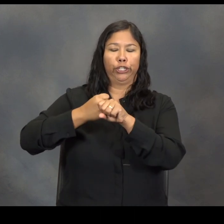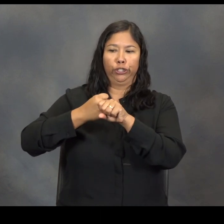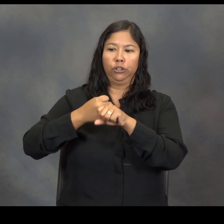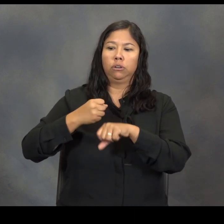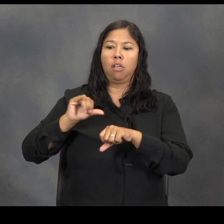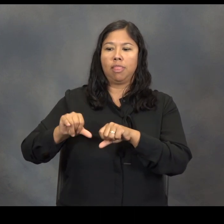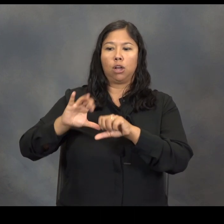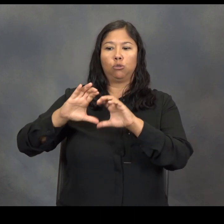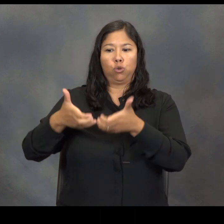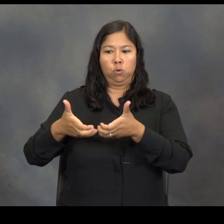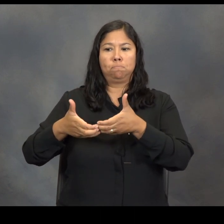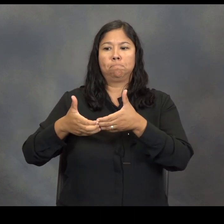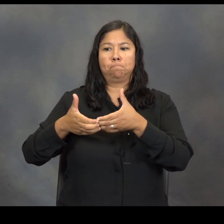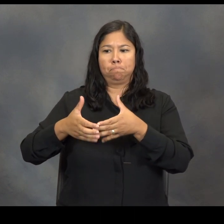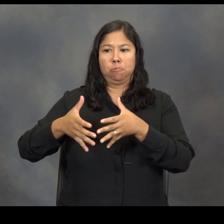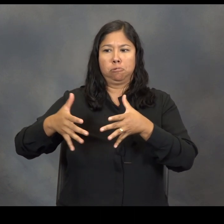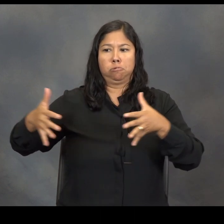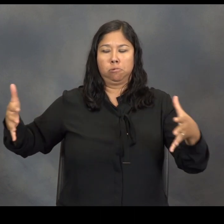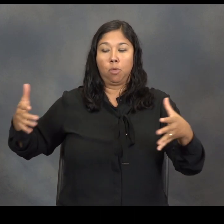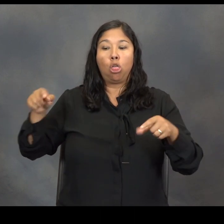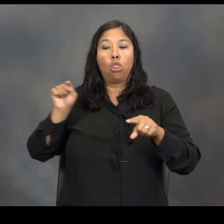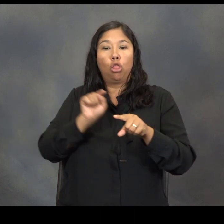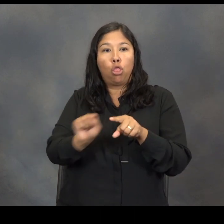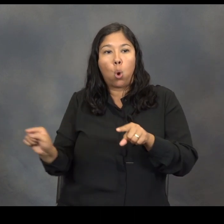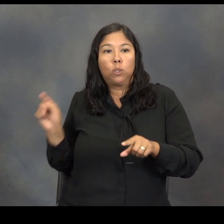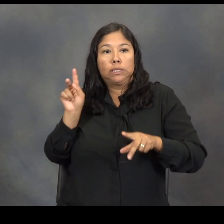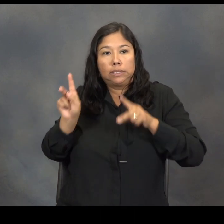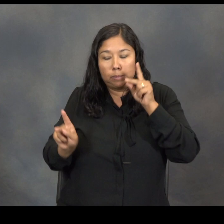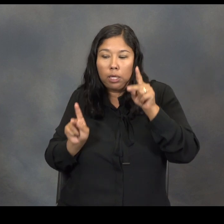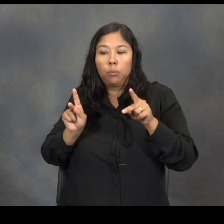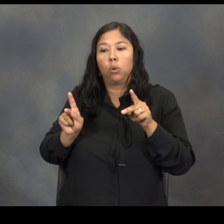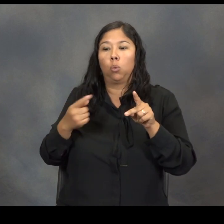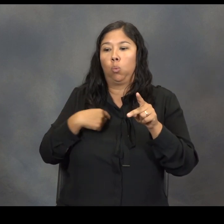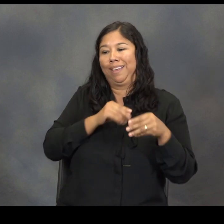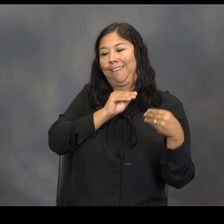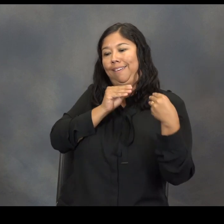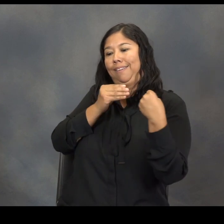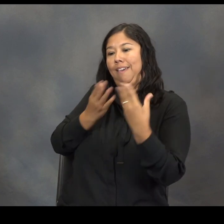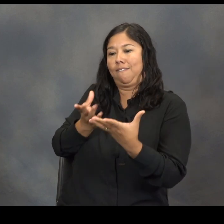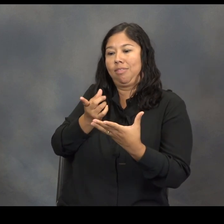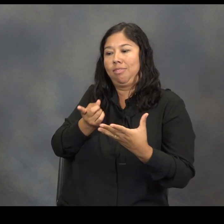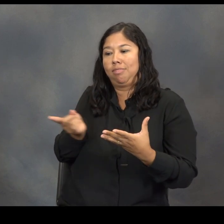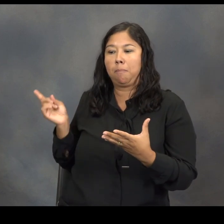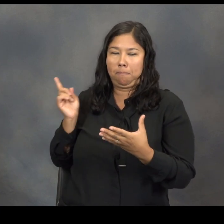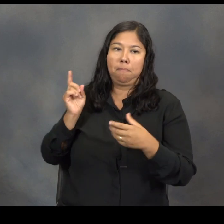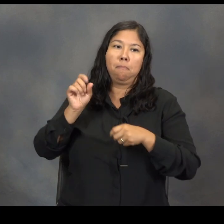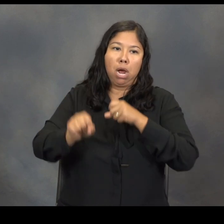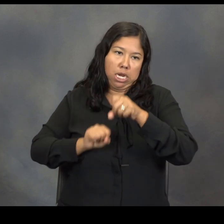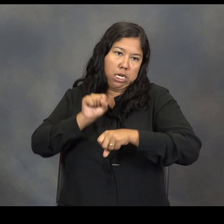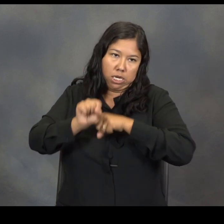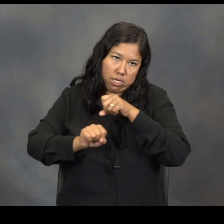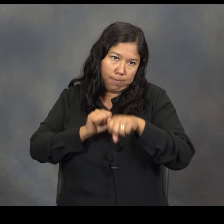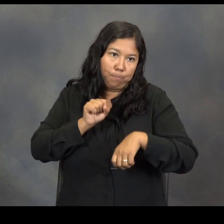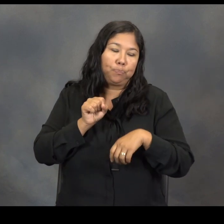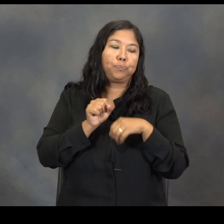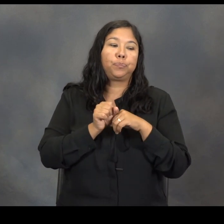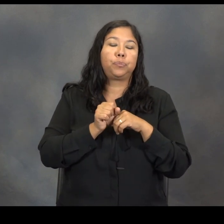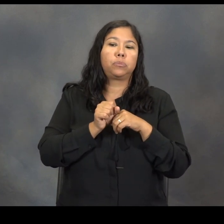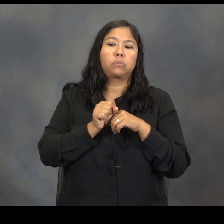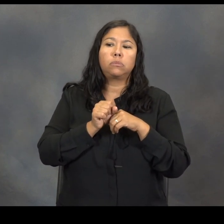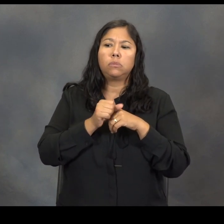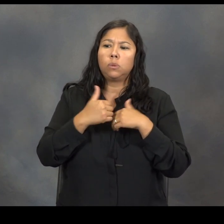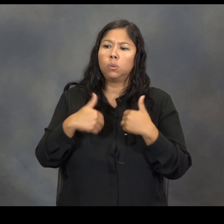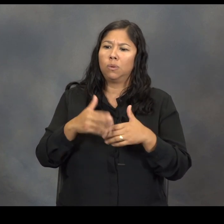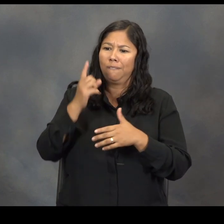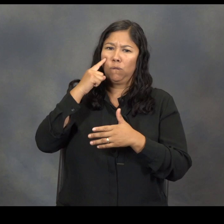cohort has grown exponentially. And these folks, you know, they get a refurbished bike, and really sometimes that's